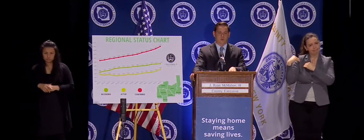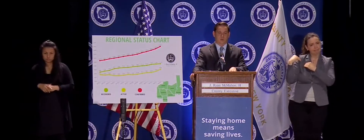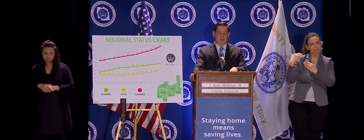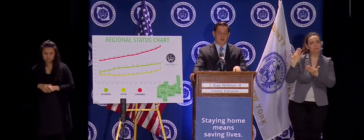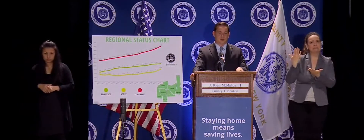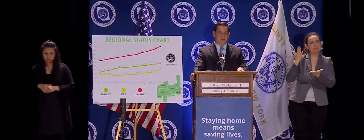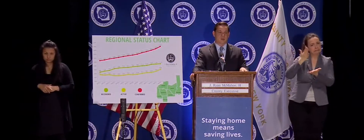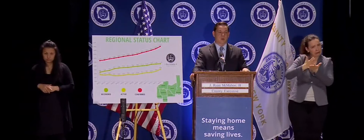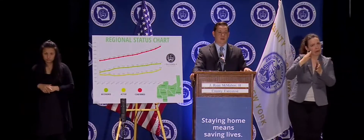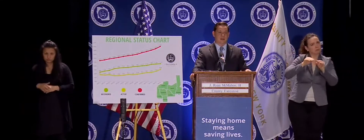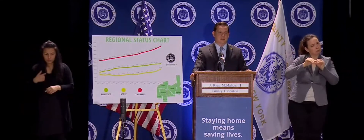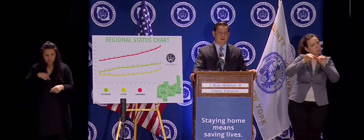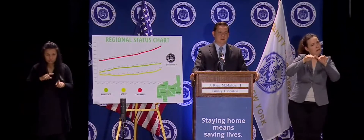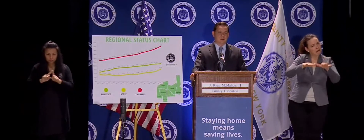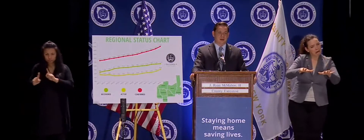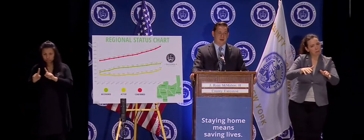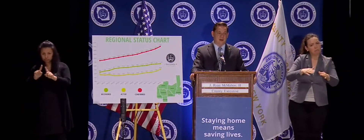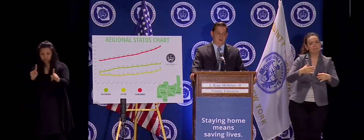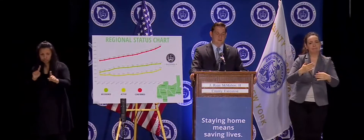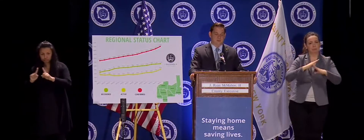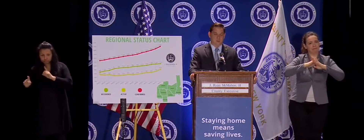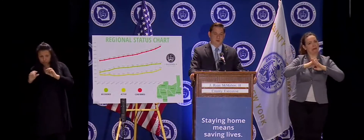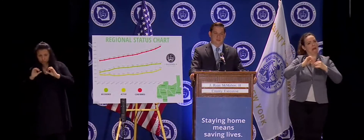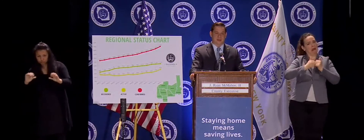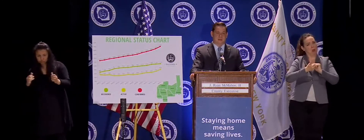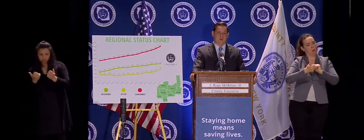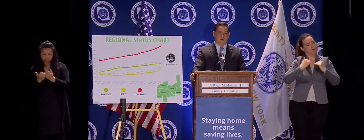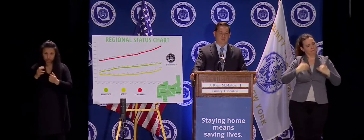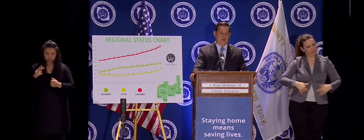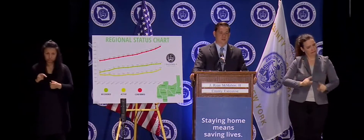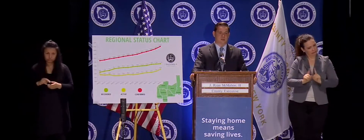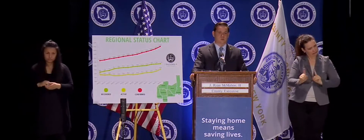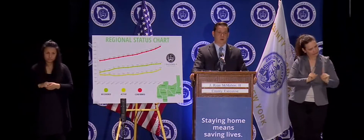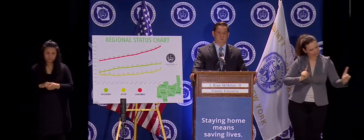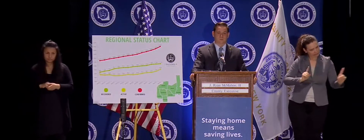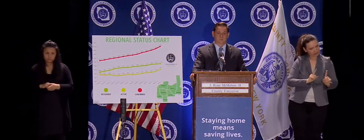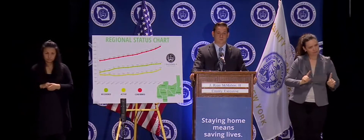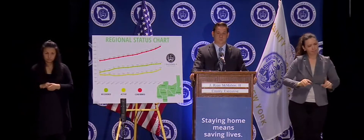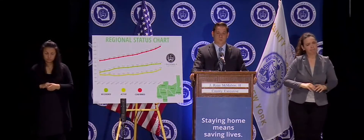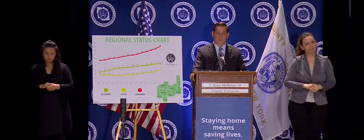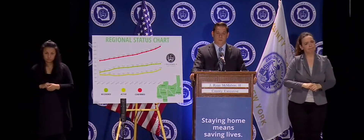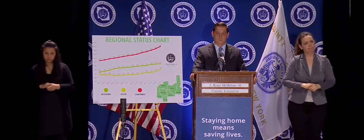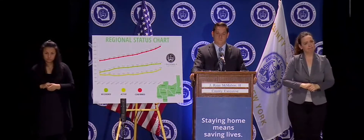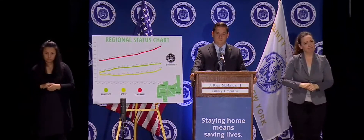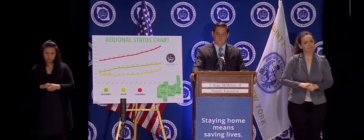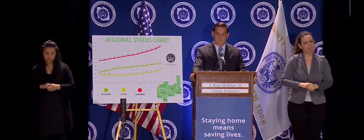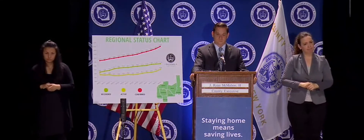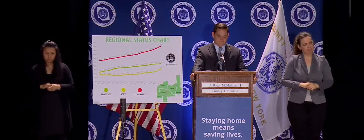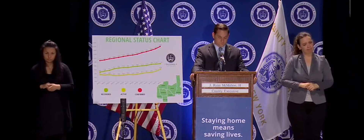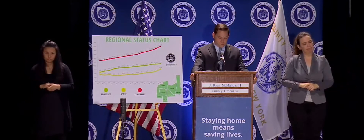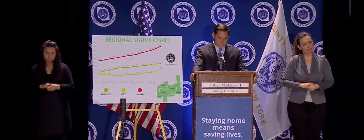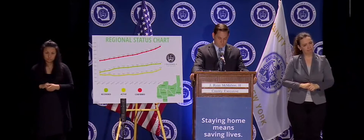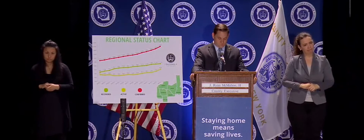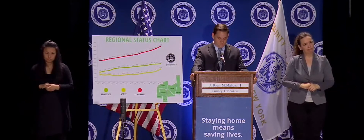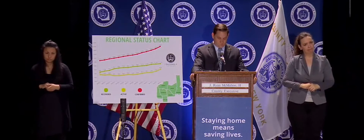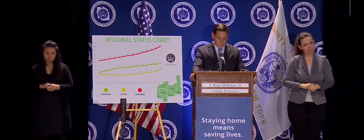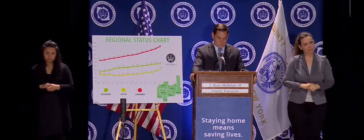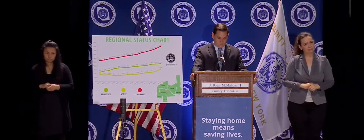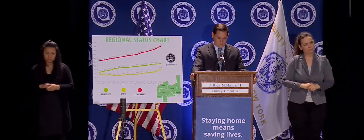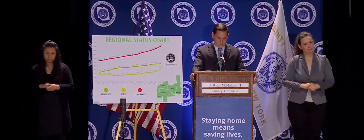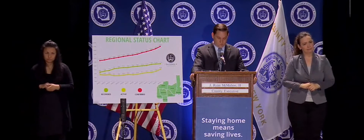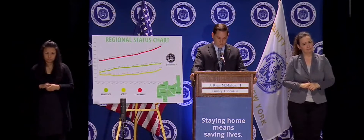moving forward the same way they did for a period of time during this process as well. Ryan, I want to work through the